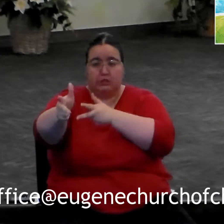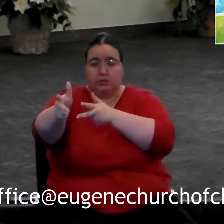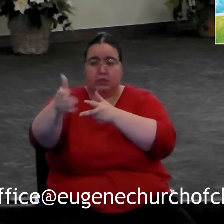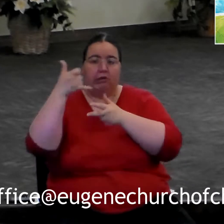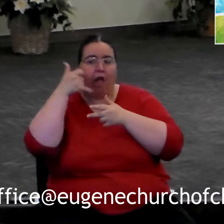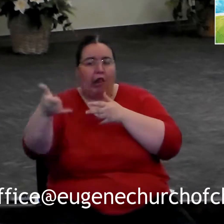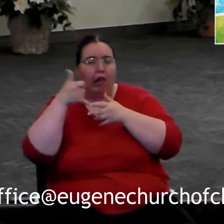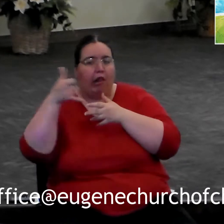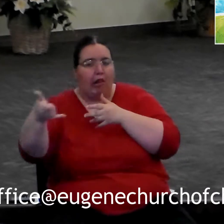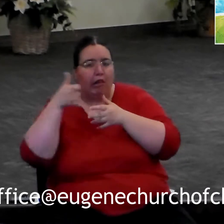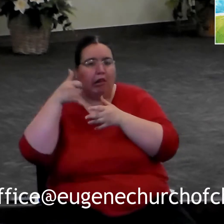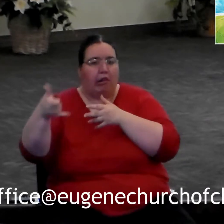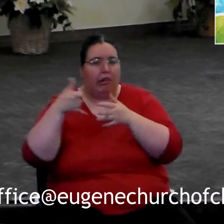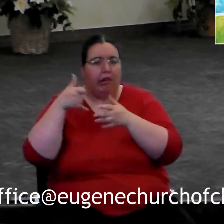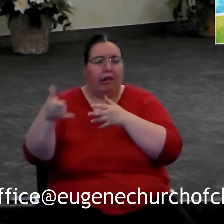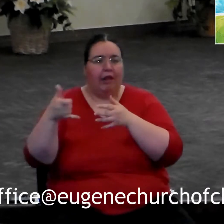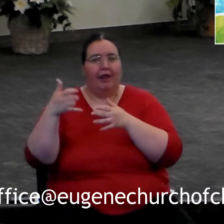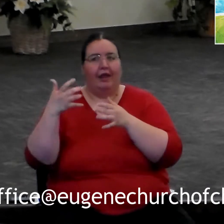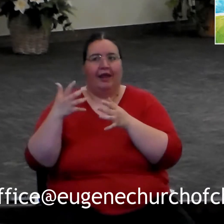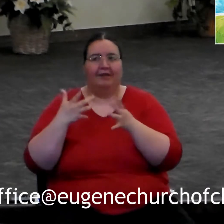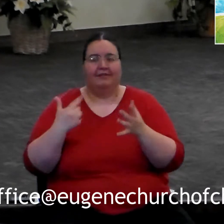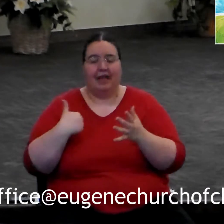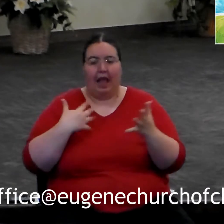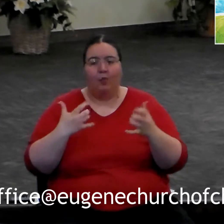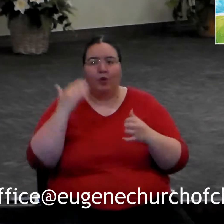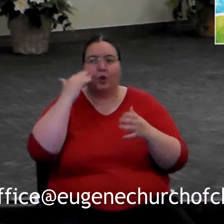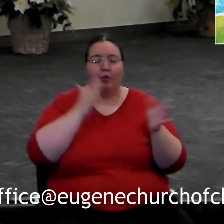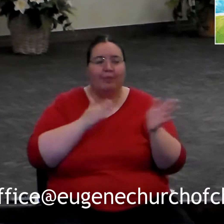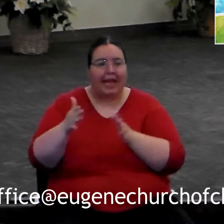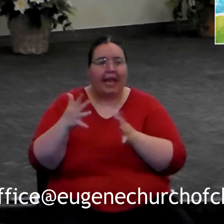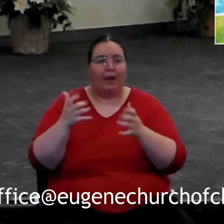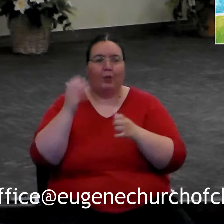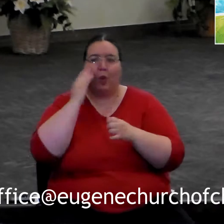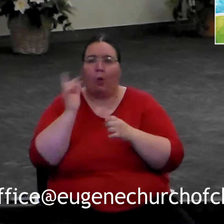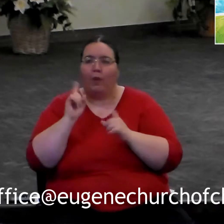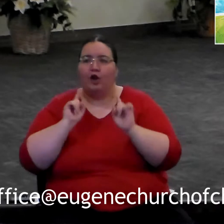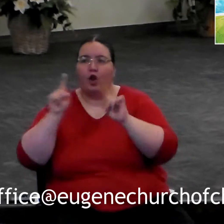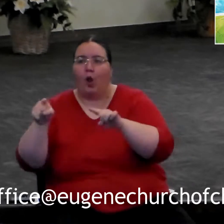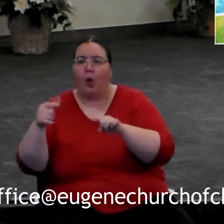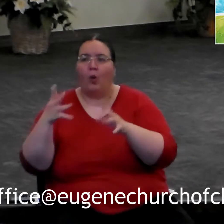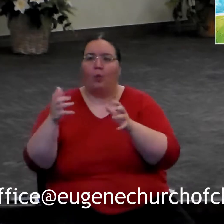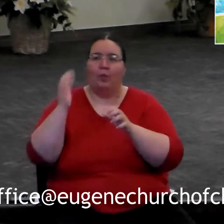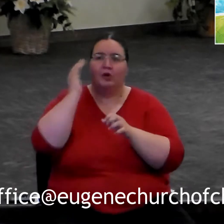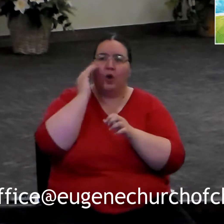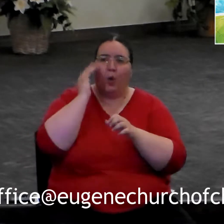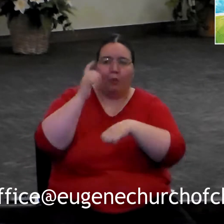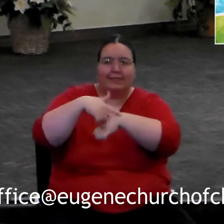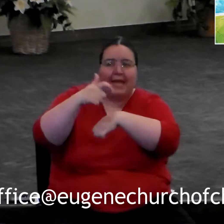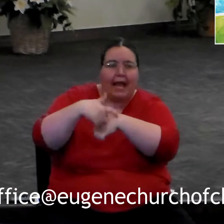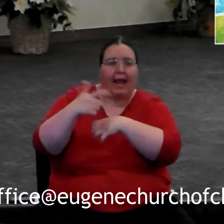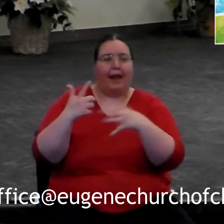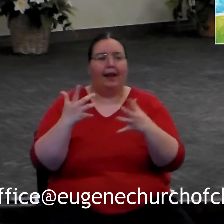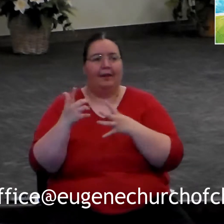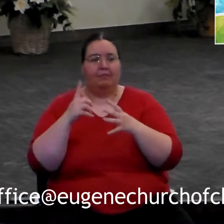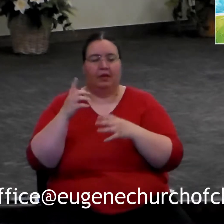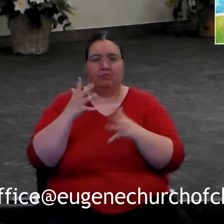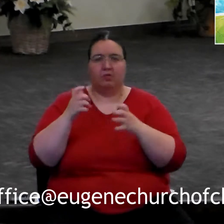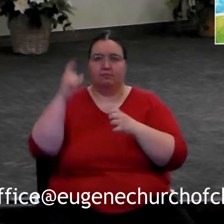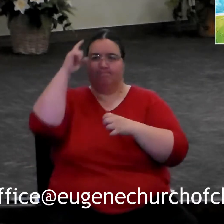is. I need information. I need to know where I'm driving. I need to know what I'm seeing. I need to get my mind set where it needs to go, and no one will make a decision.